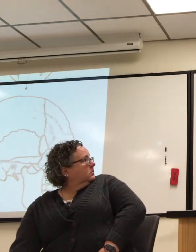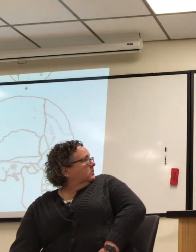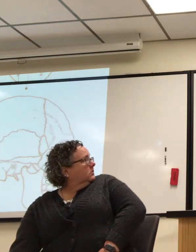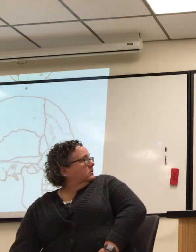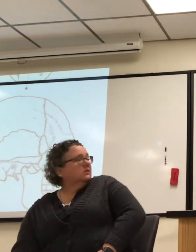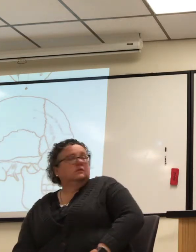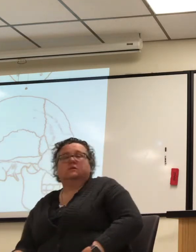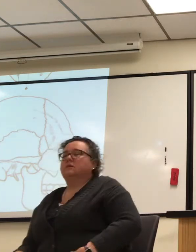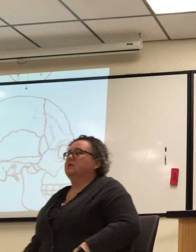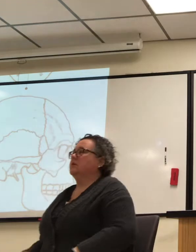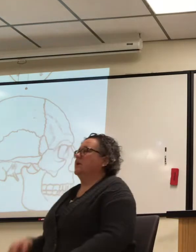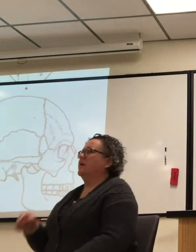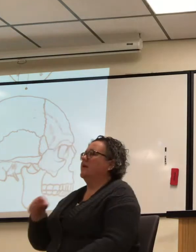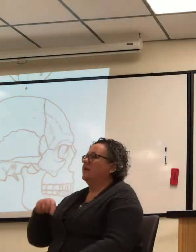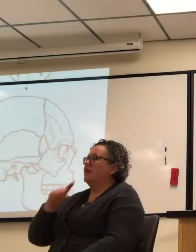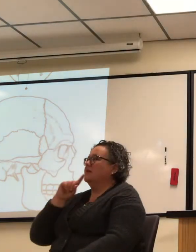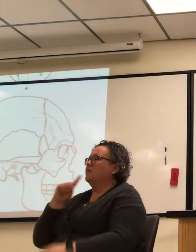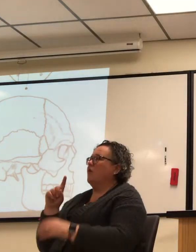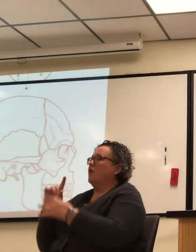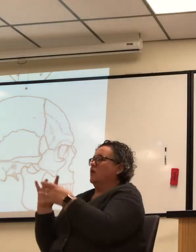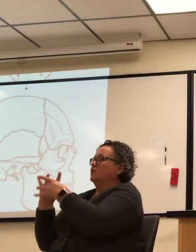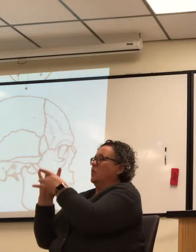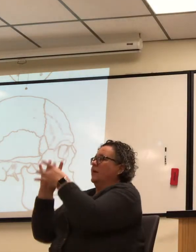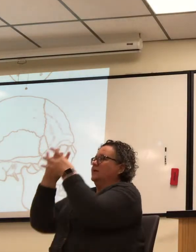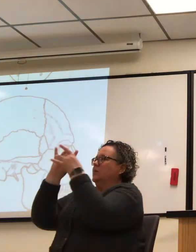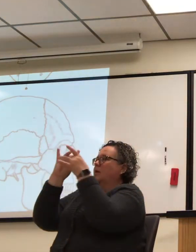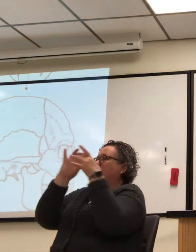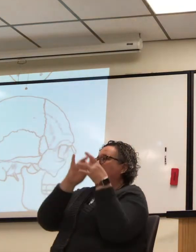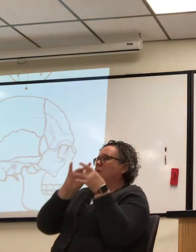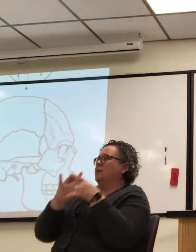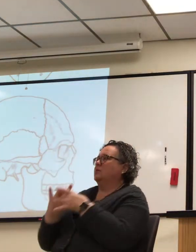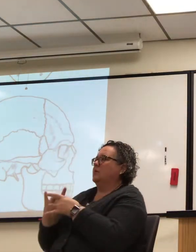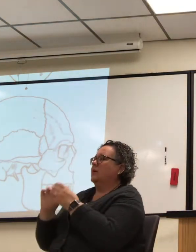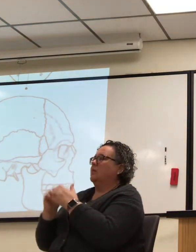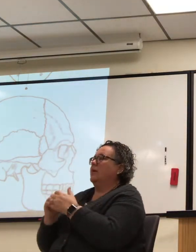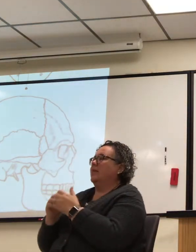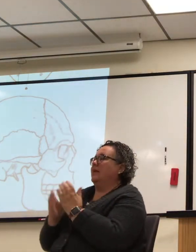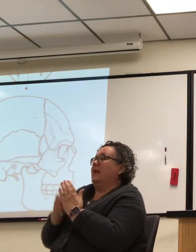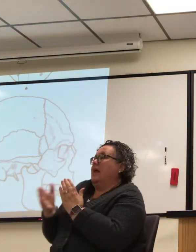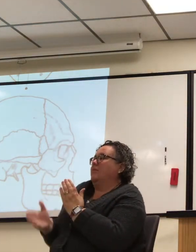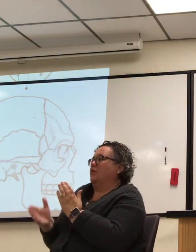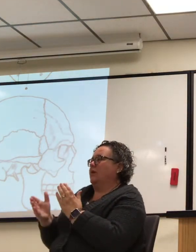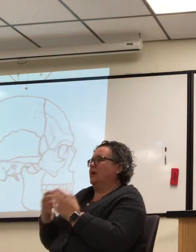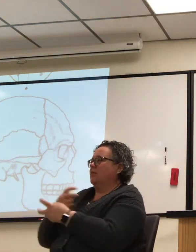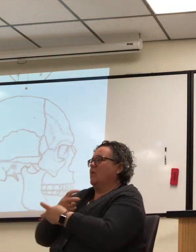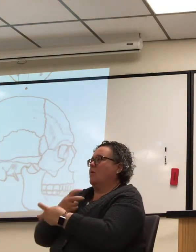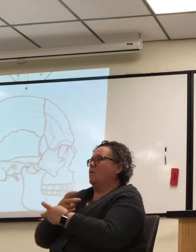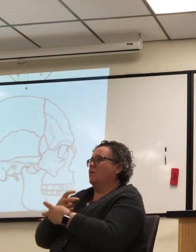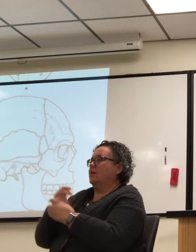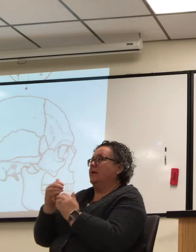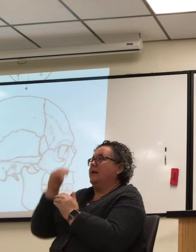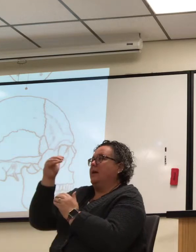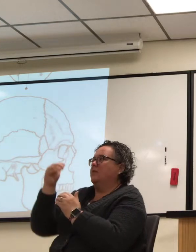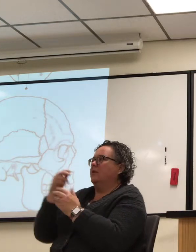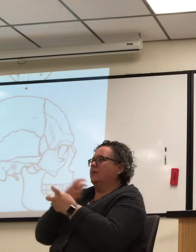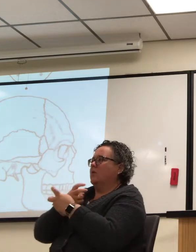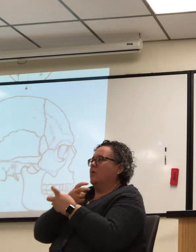These are joints with neighboring bones, the sutures. Squamous, coronal,